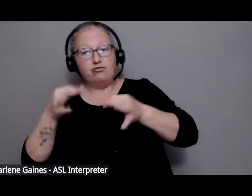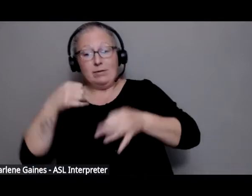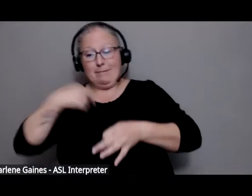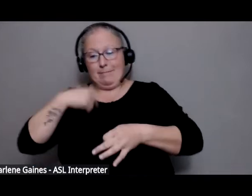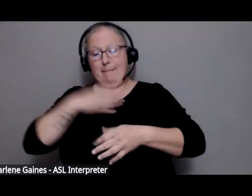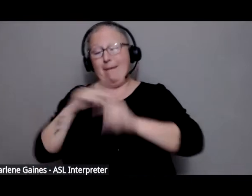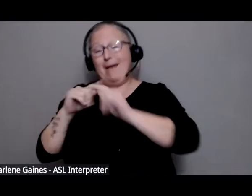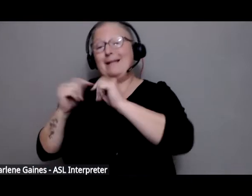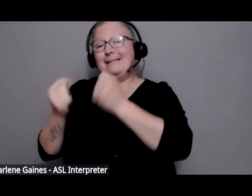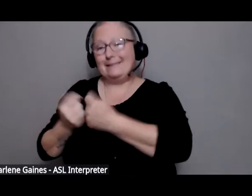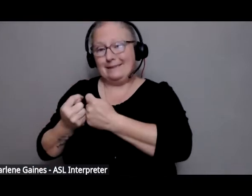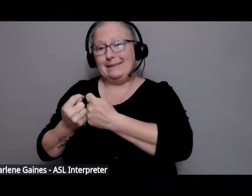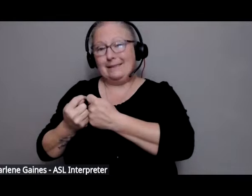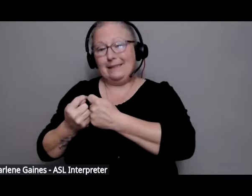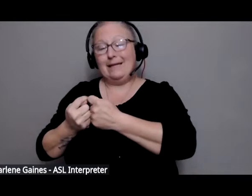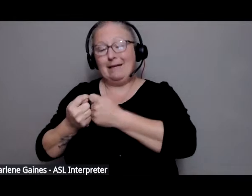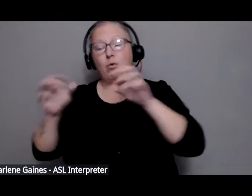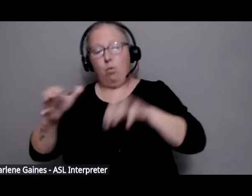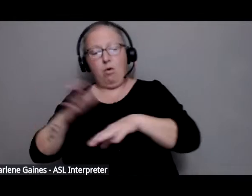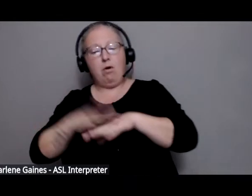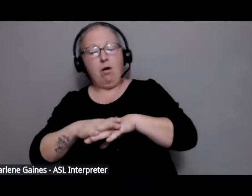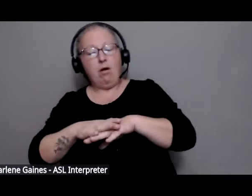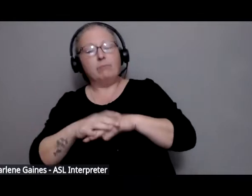teams to work on,